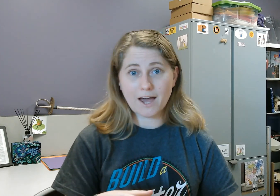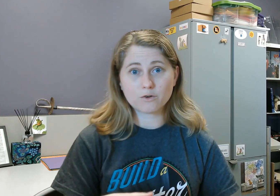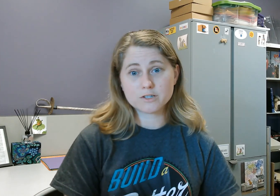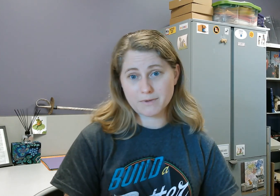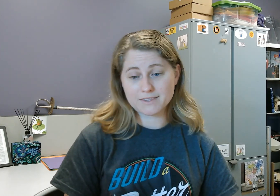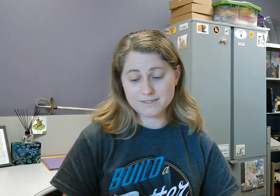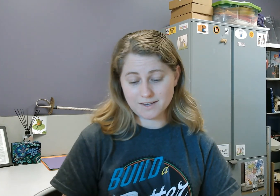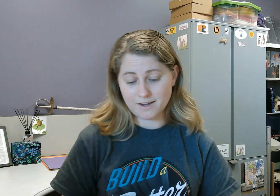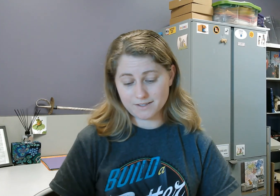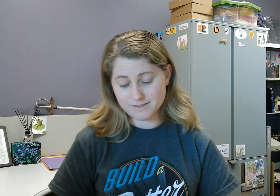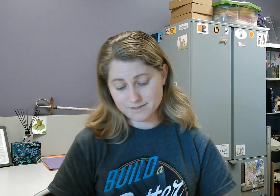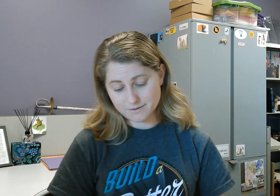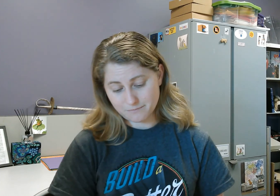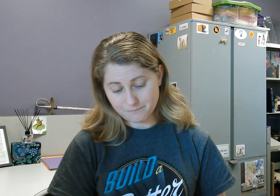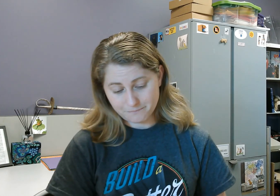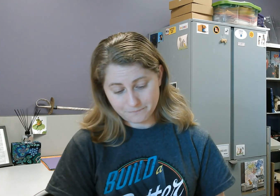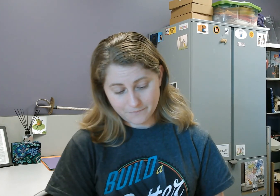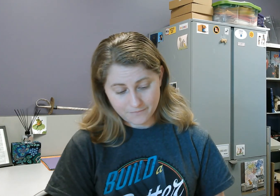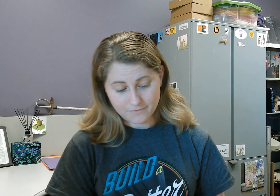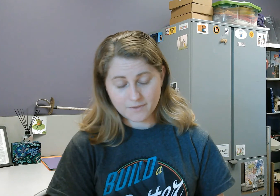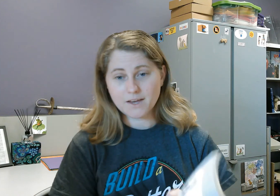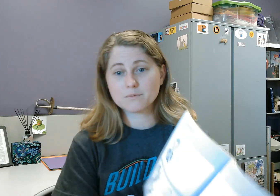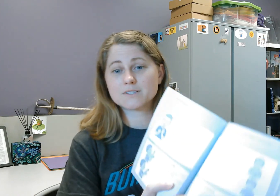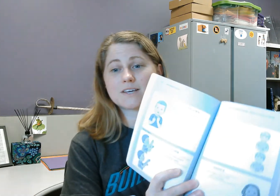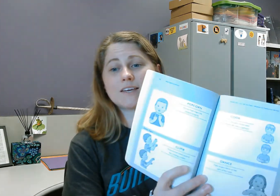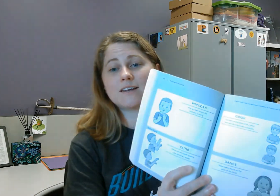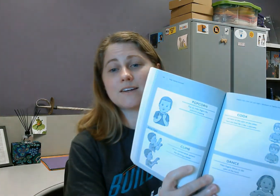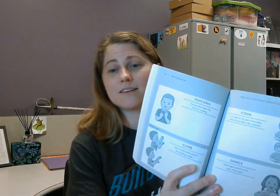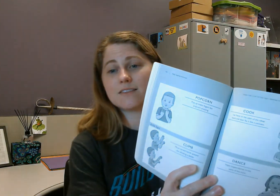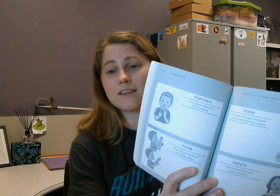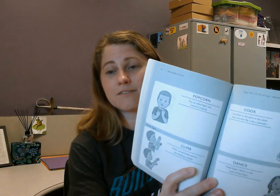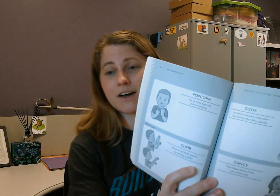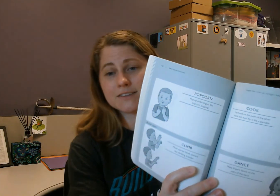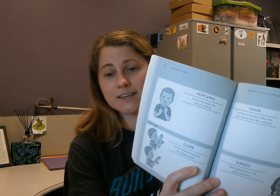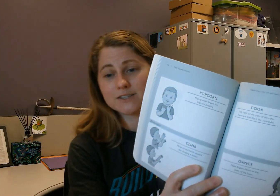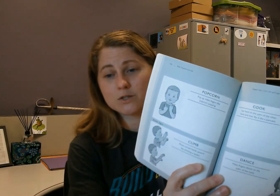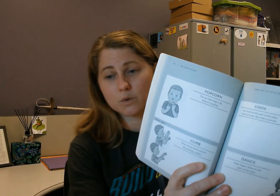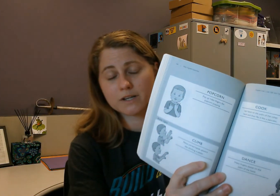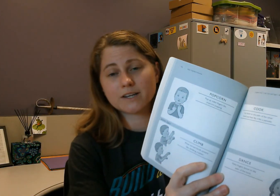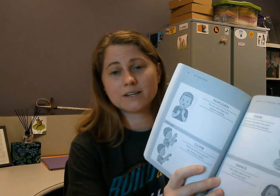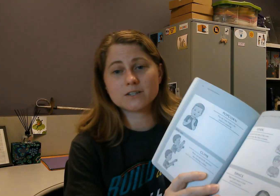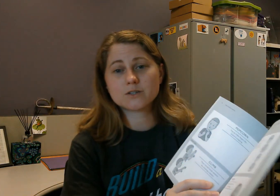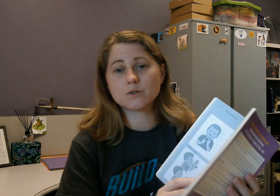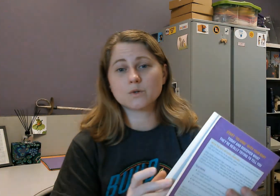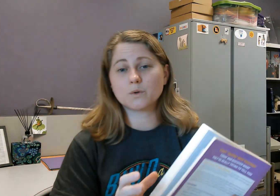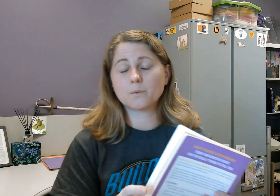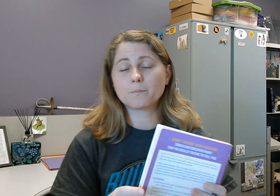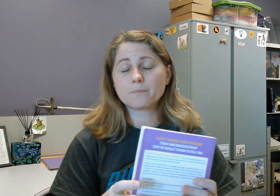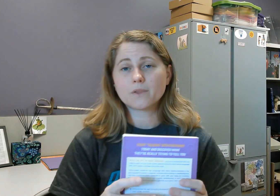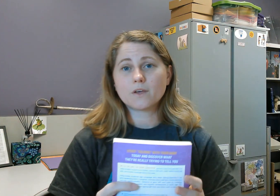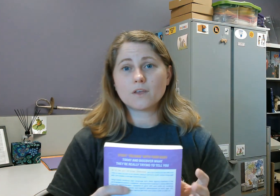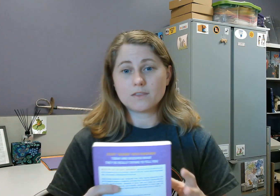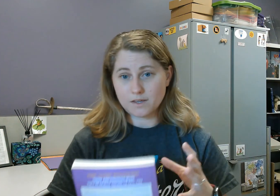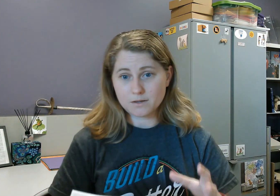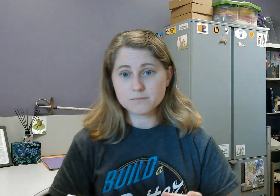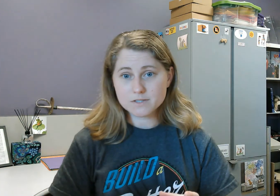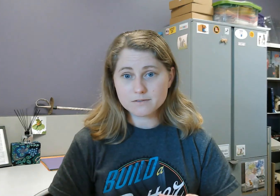how to make the signs. And once again, they've got things sorted into themes